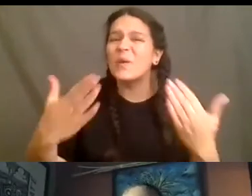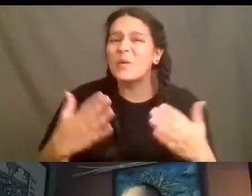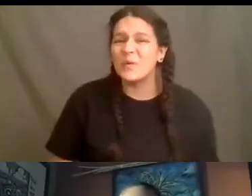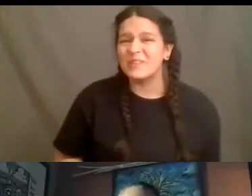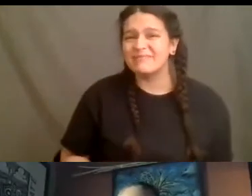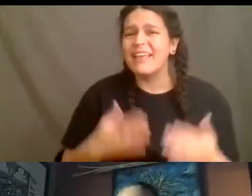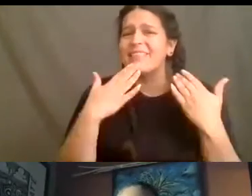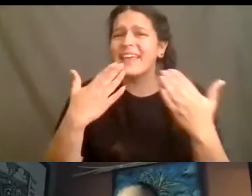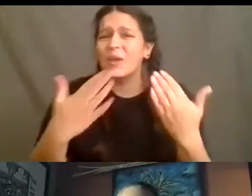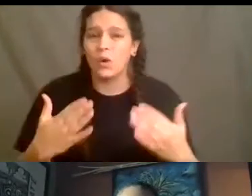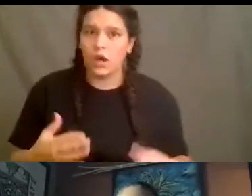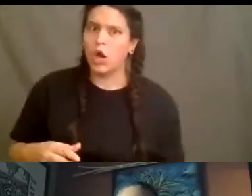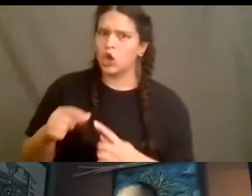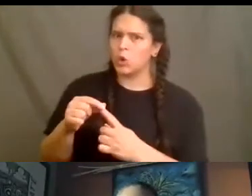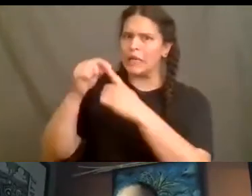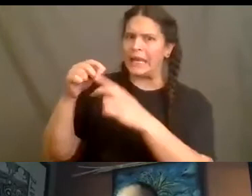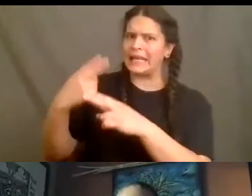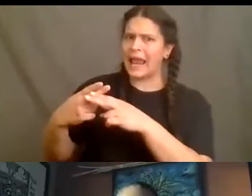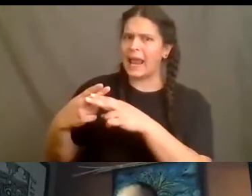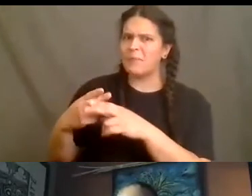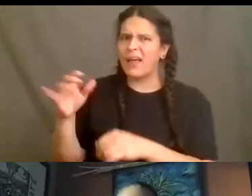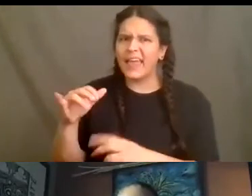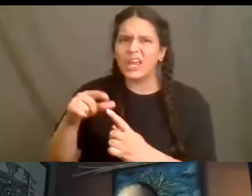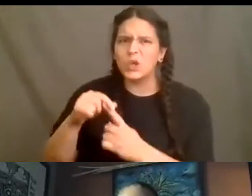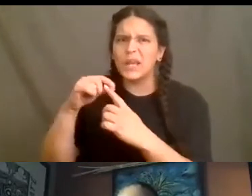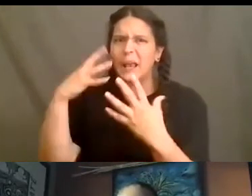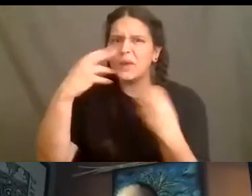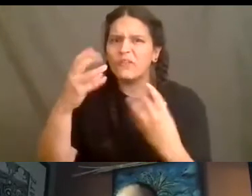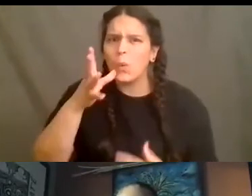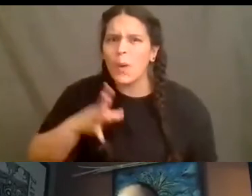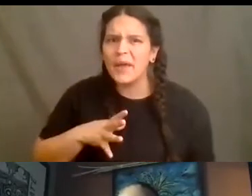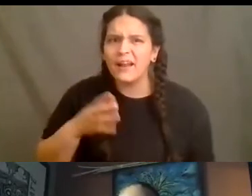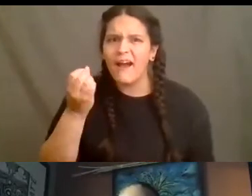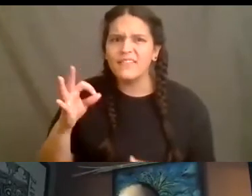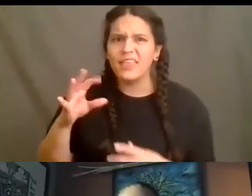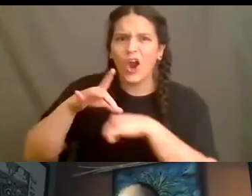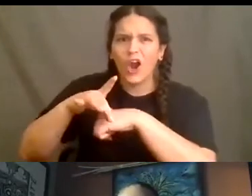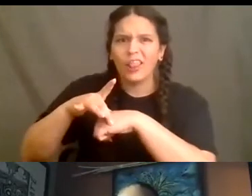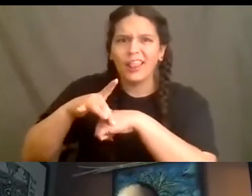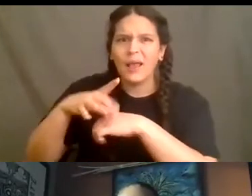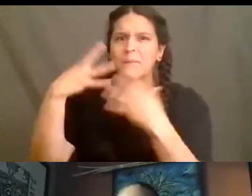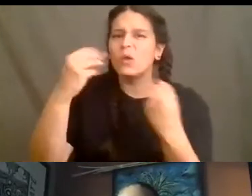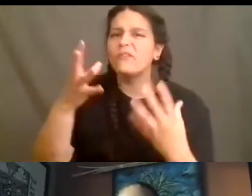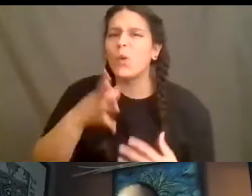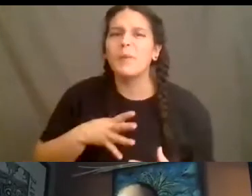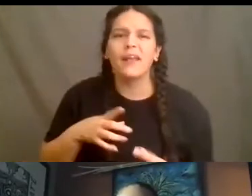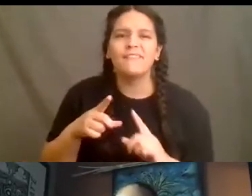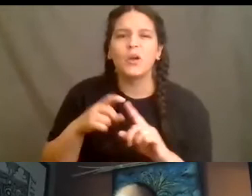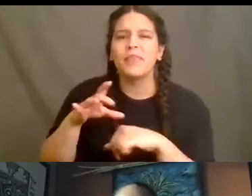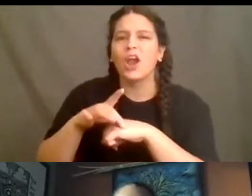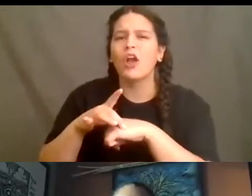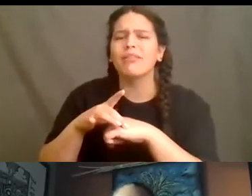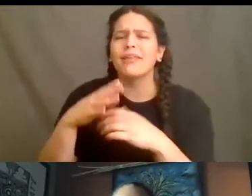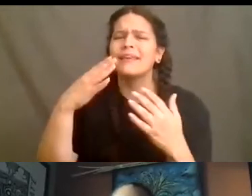Very unique name, like a very unique, beautiful woman of the earth. Beautiful woman of the earth. Mm-hmm. Keep singing